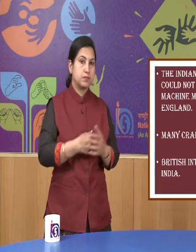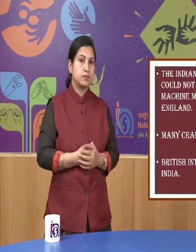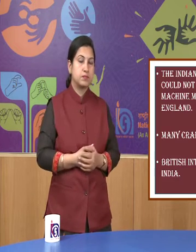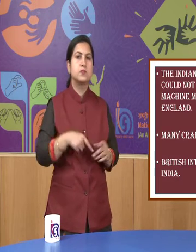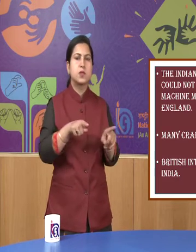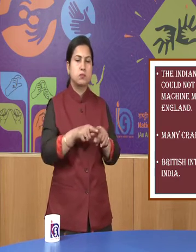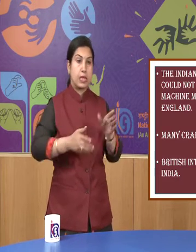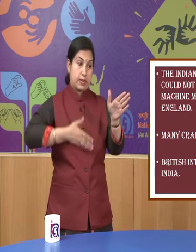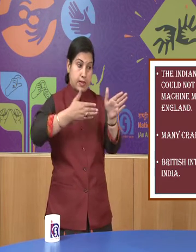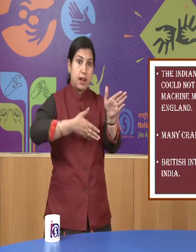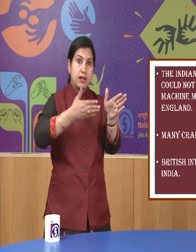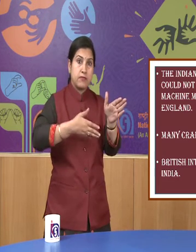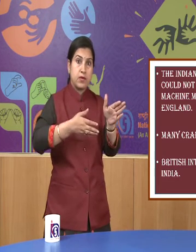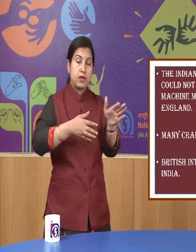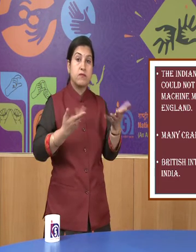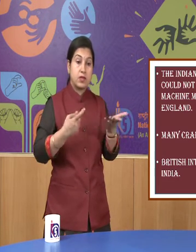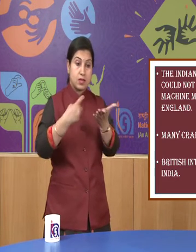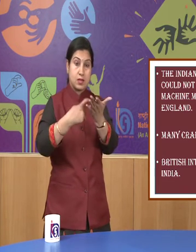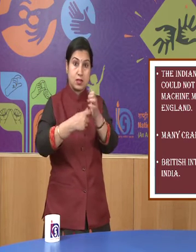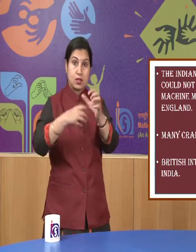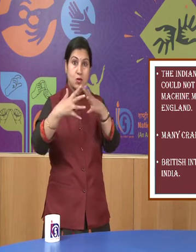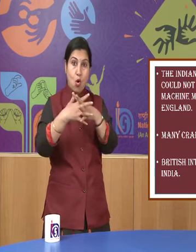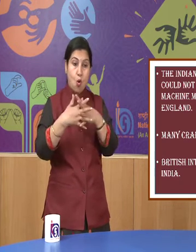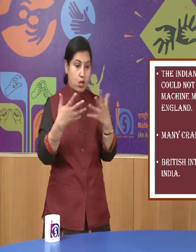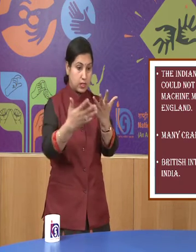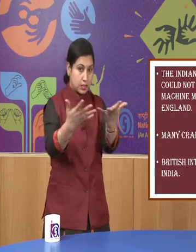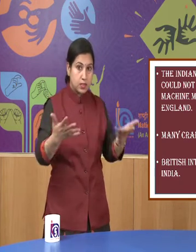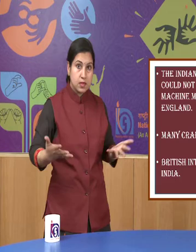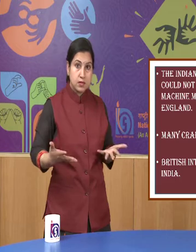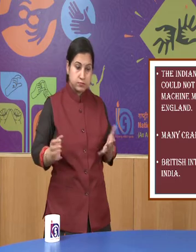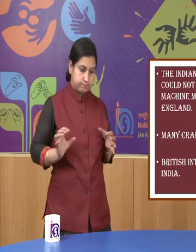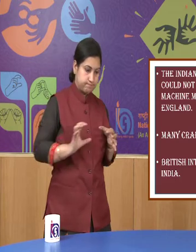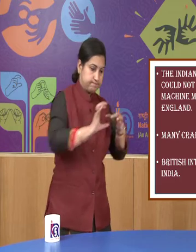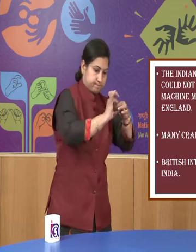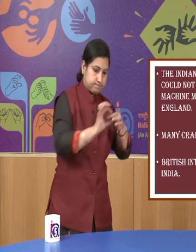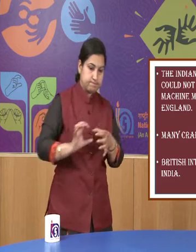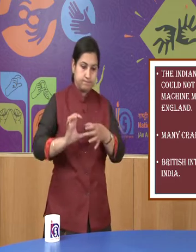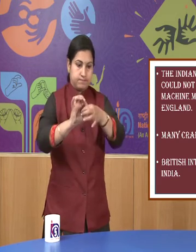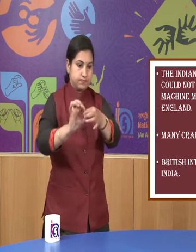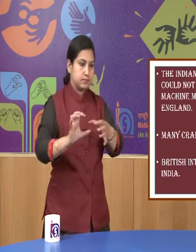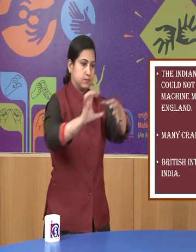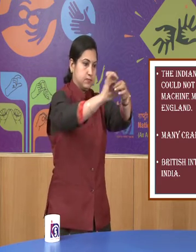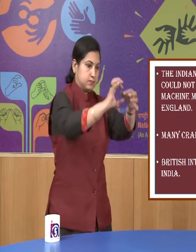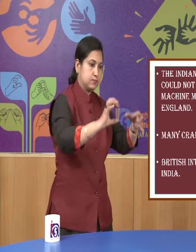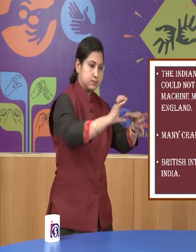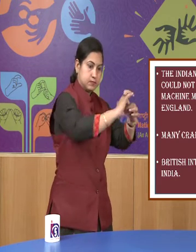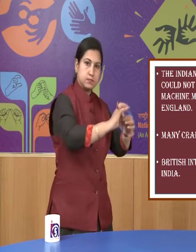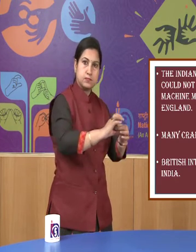The railways connected the raw material producing areas with the ports.